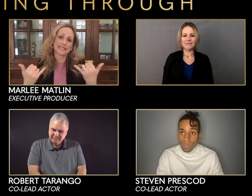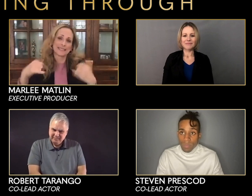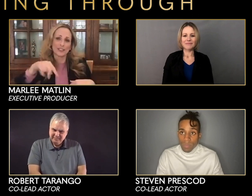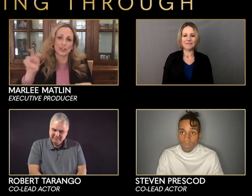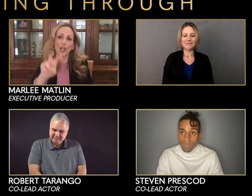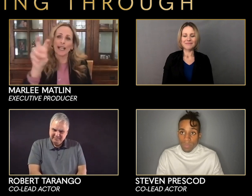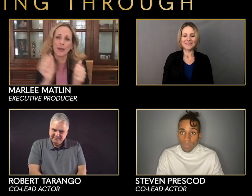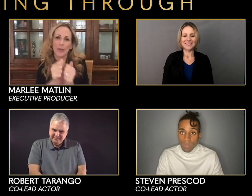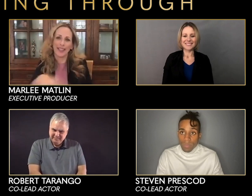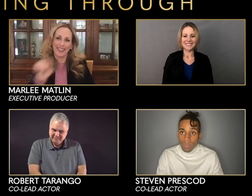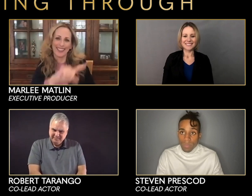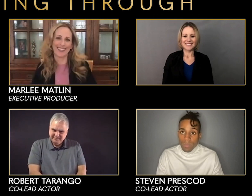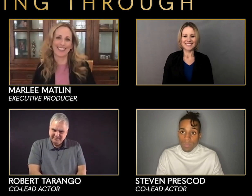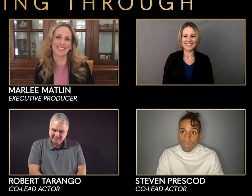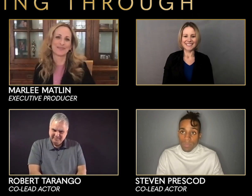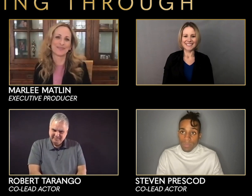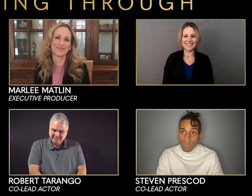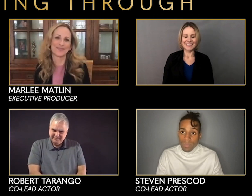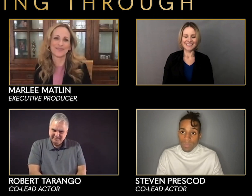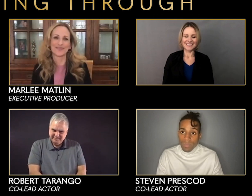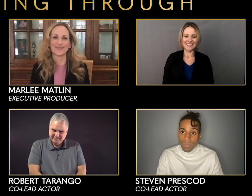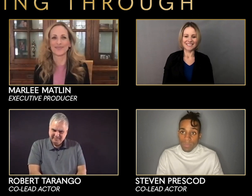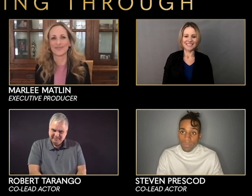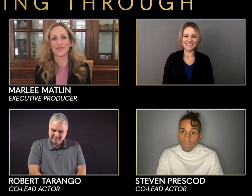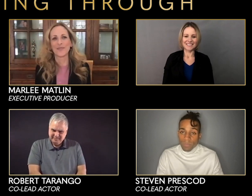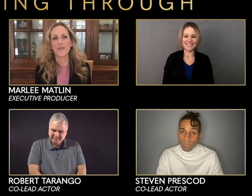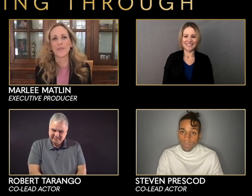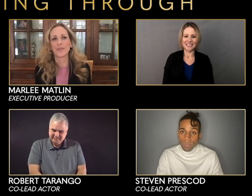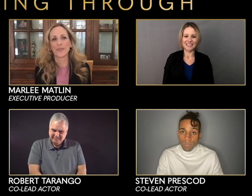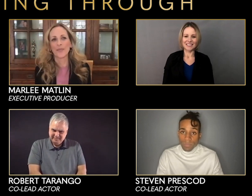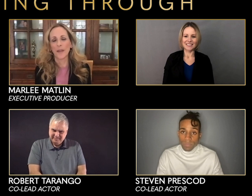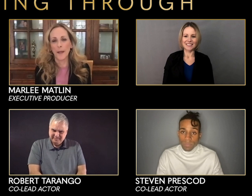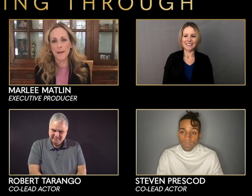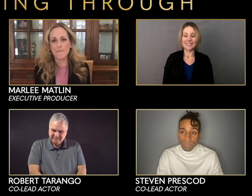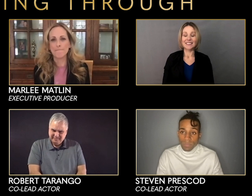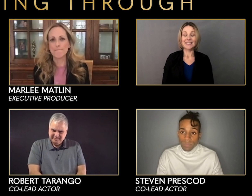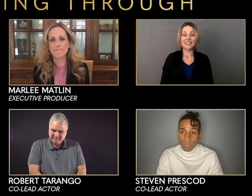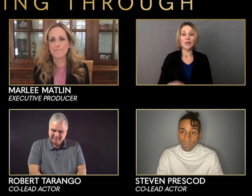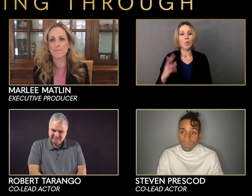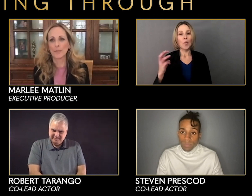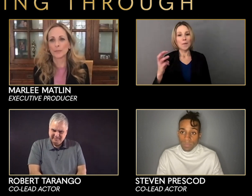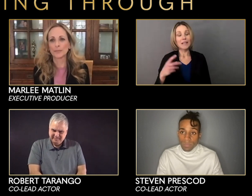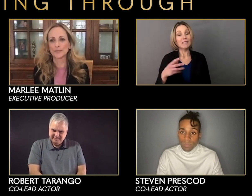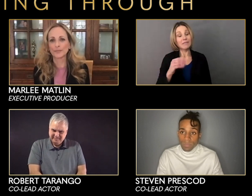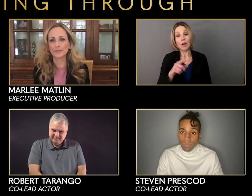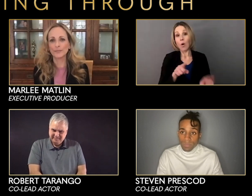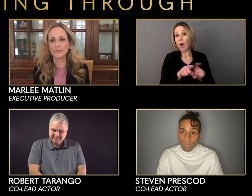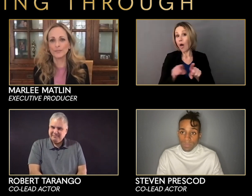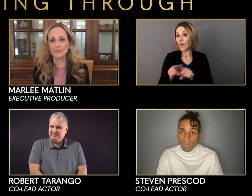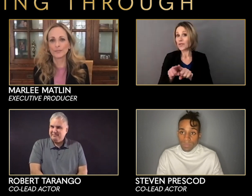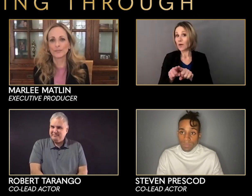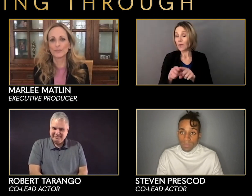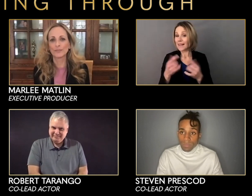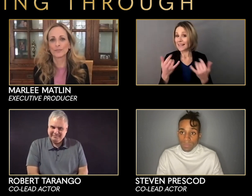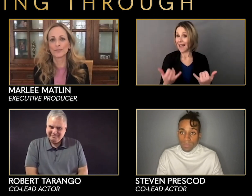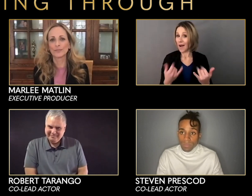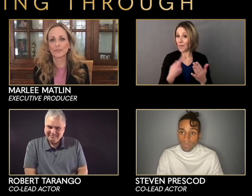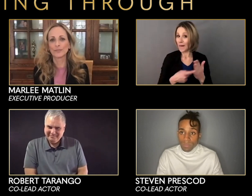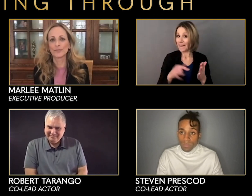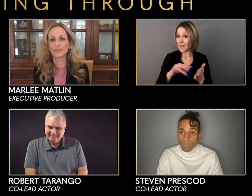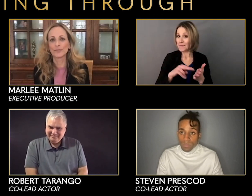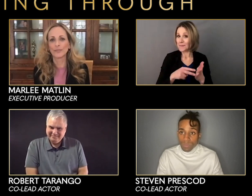impressed and happy to hop on board this project and go on this journey with it. And also what it will mean now